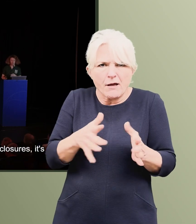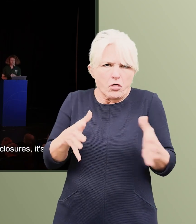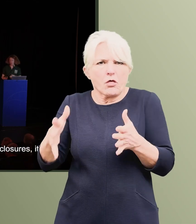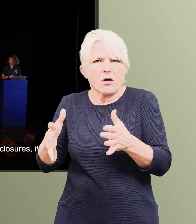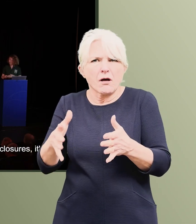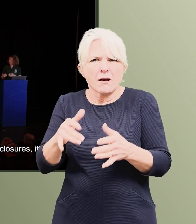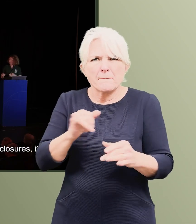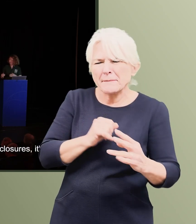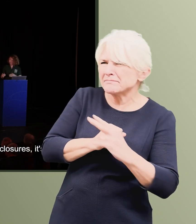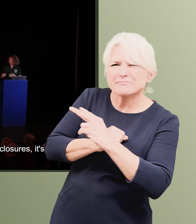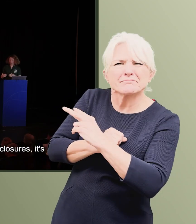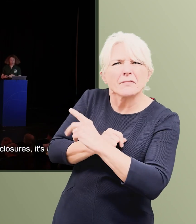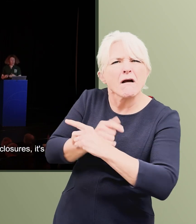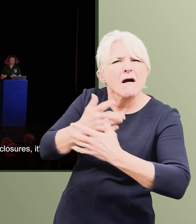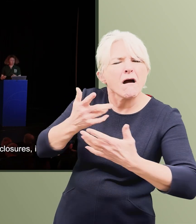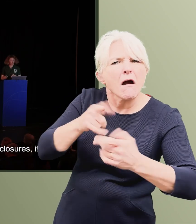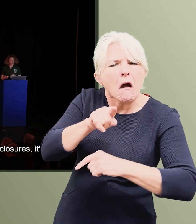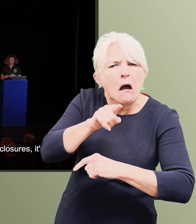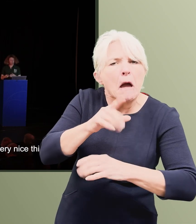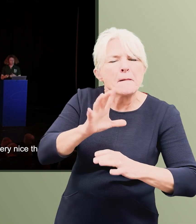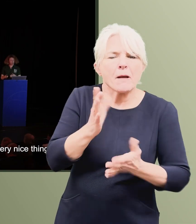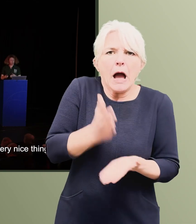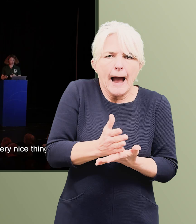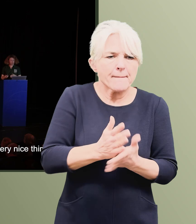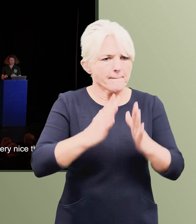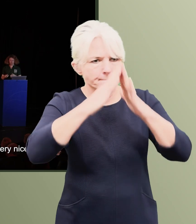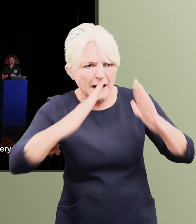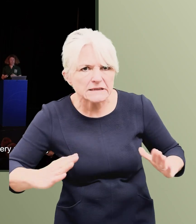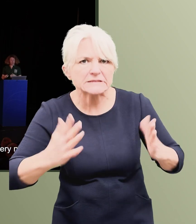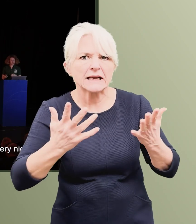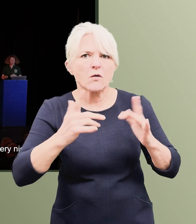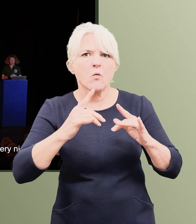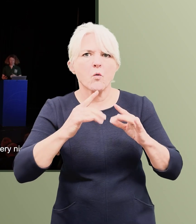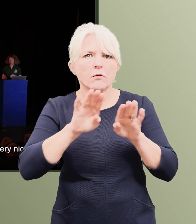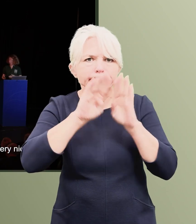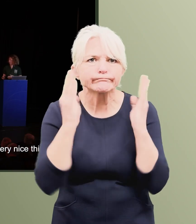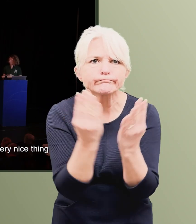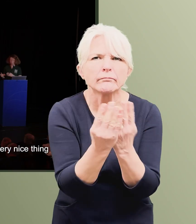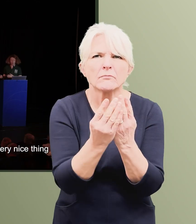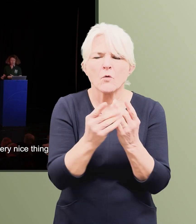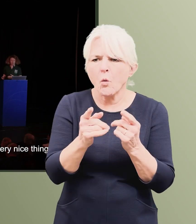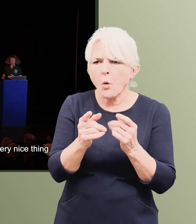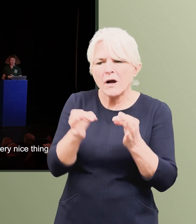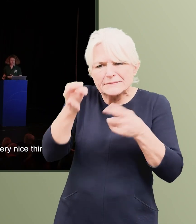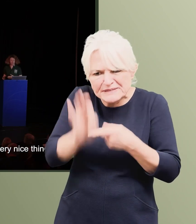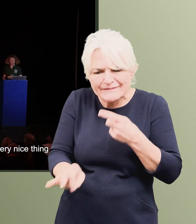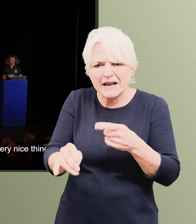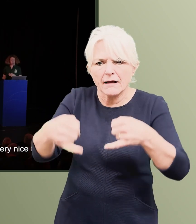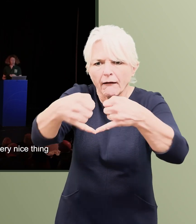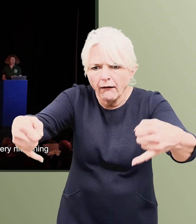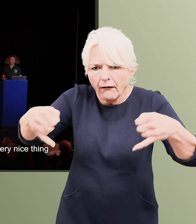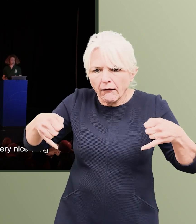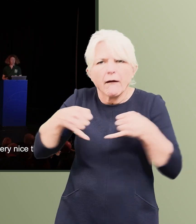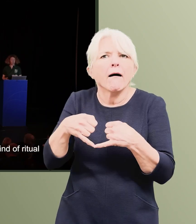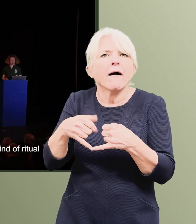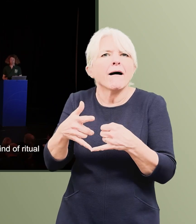fenced enclosures, it's a fairly sprawling, almost sort of village-like setup, which would be a very nice thing indeed. It would